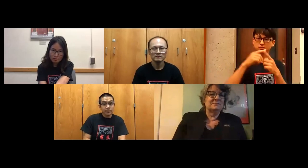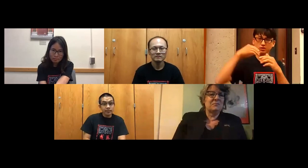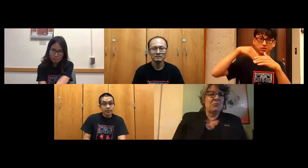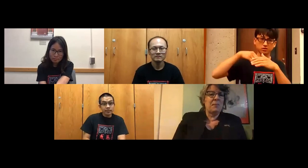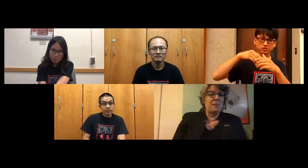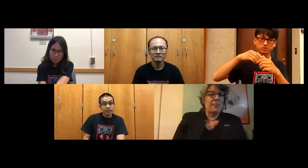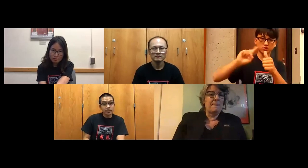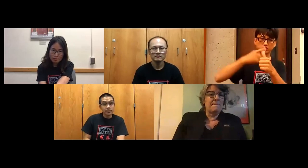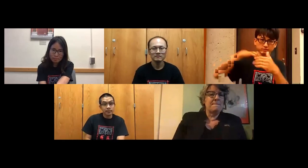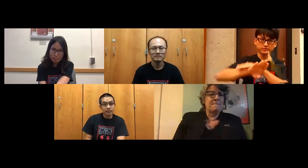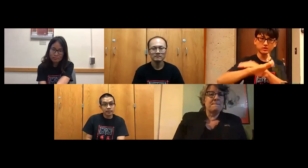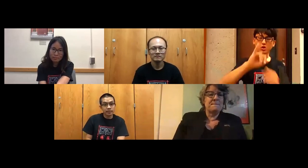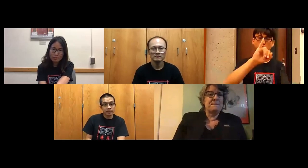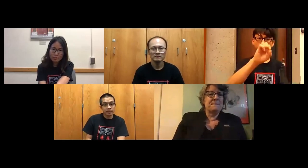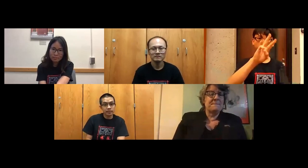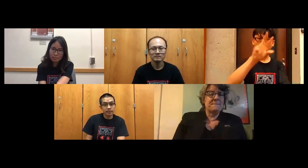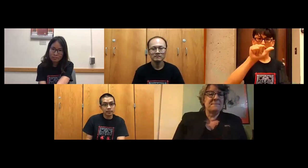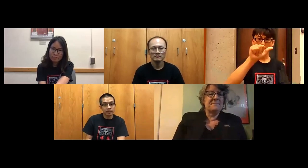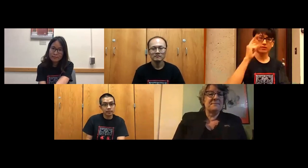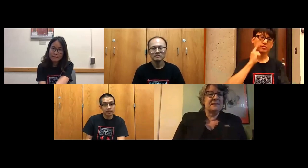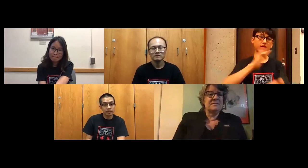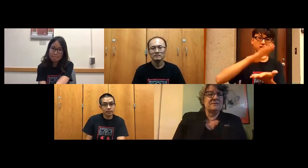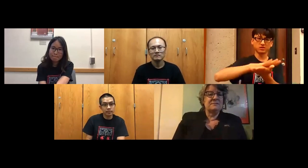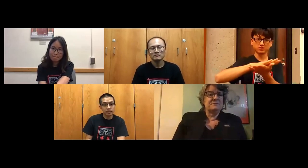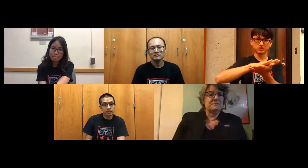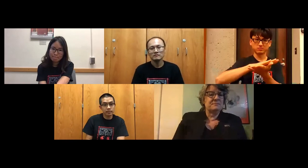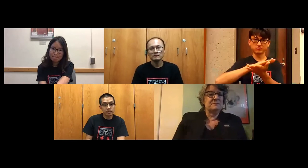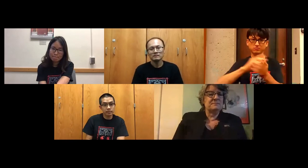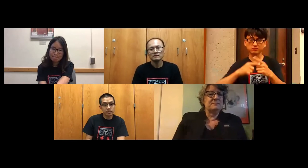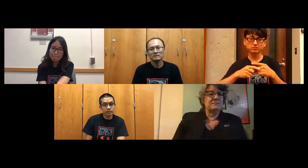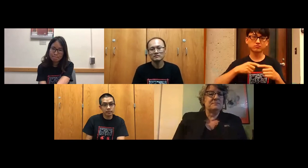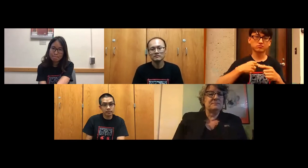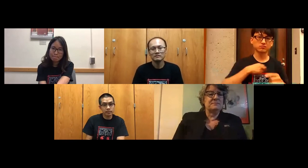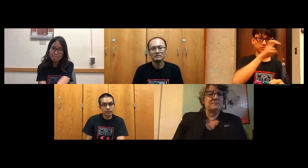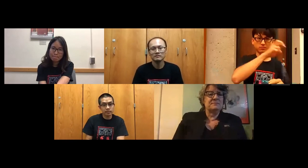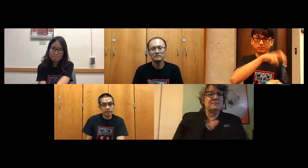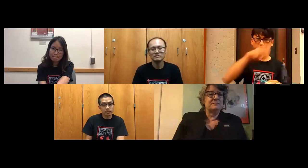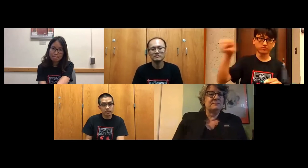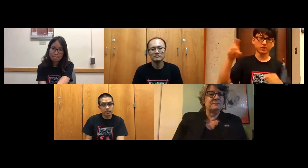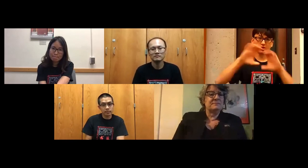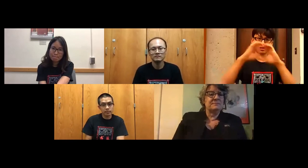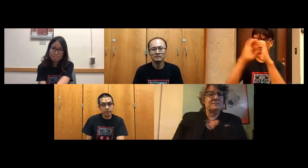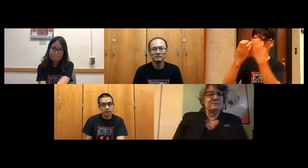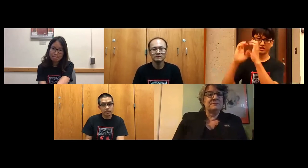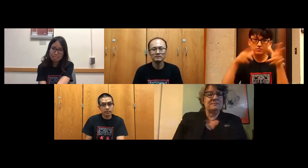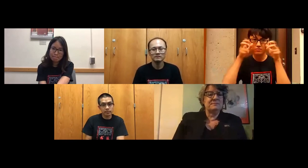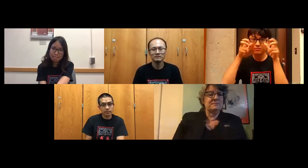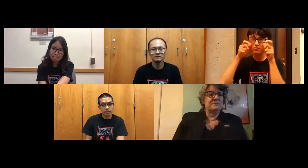So I would say January, when I first went to the deaf school, I went around